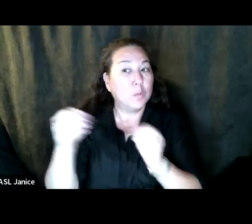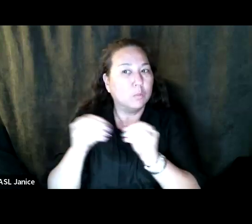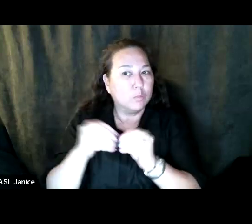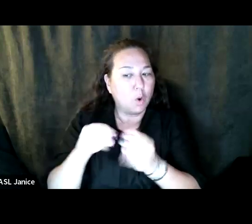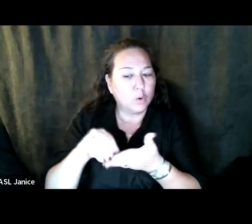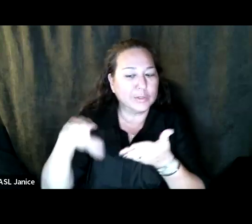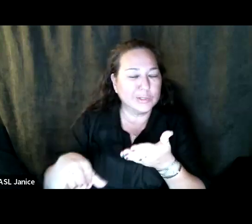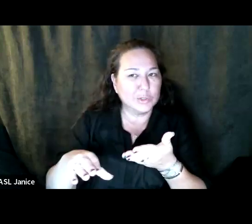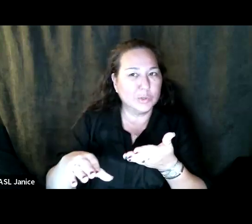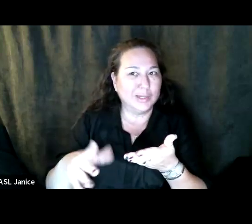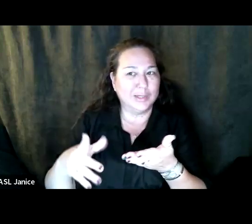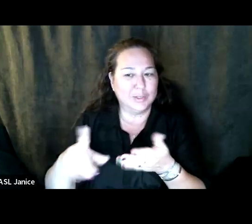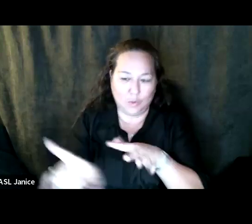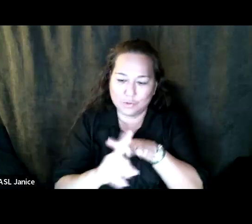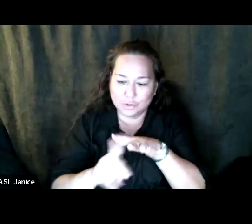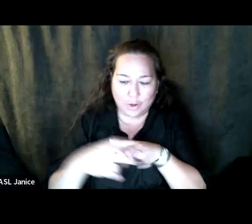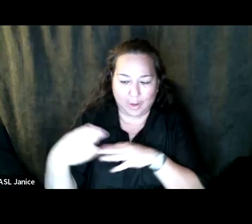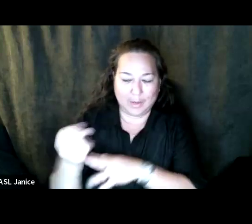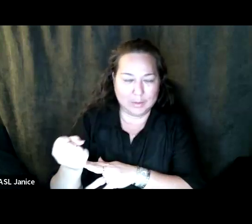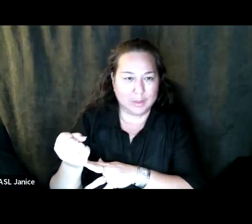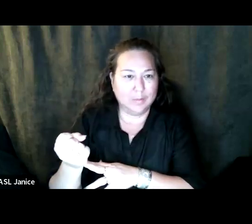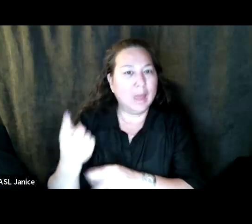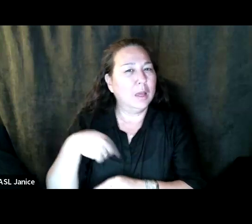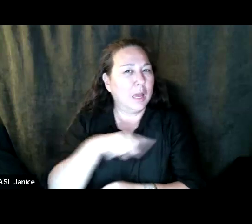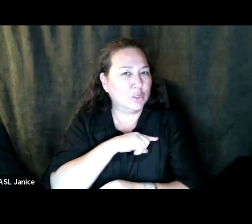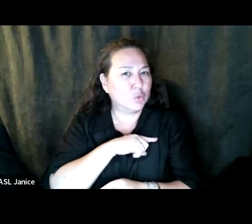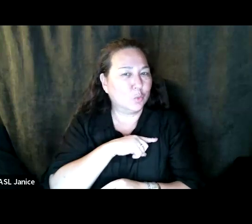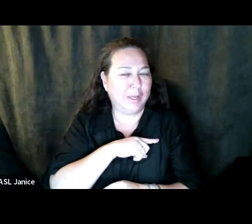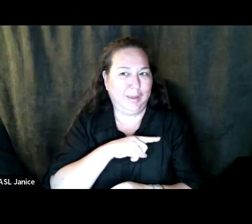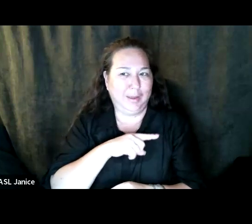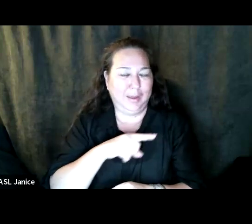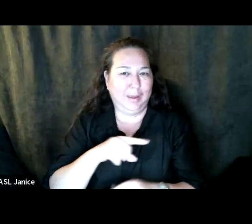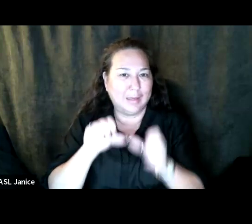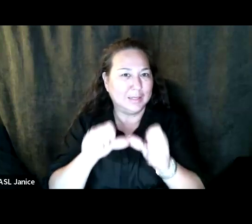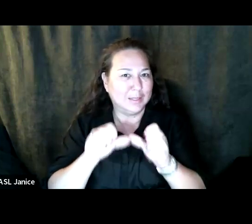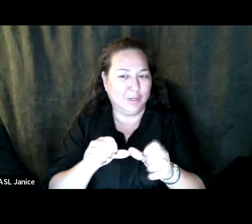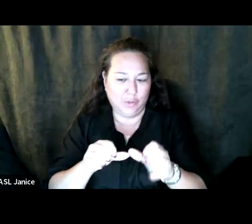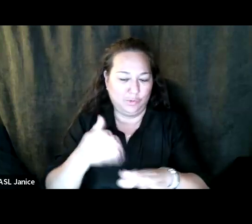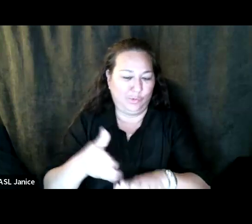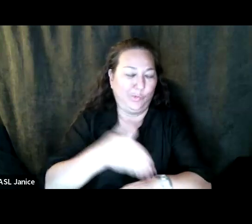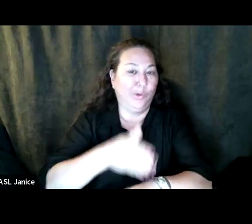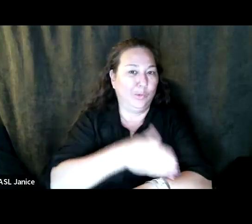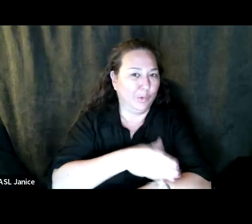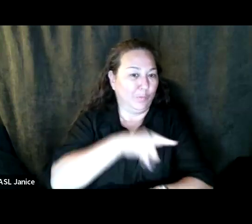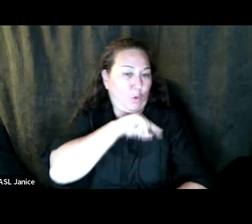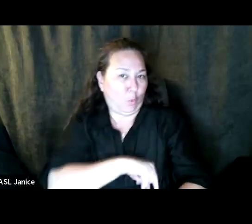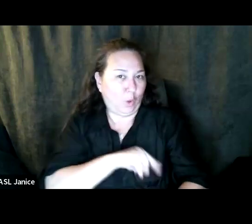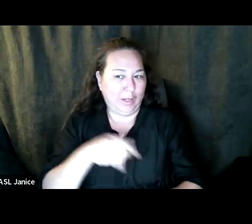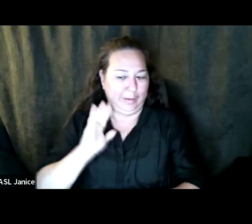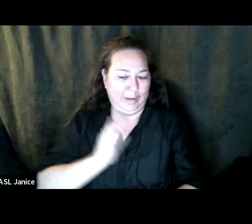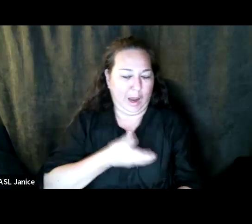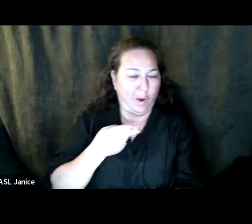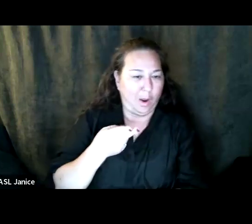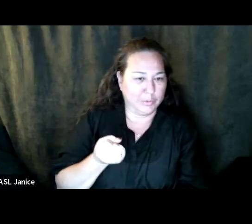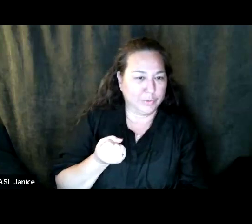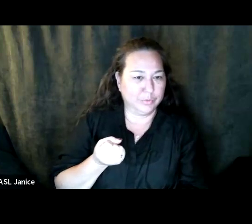we increase the quality of our high schools and the opportunities. So EMK is perfectly positioned to draw back students who either